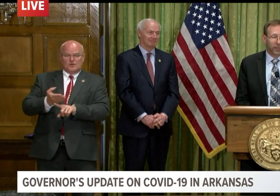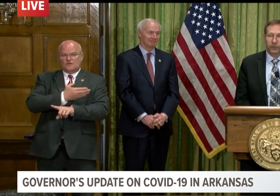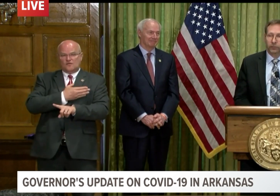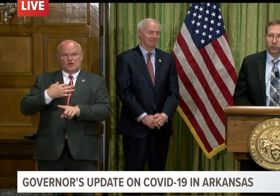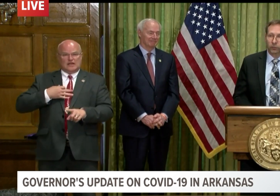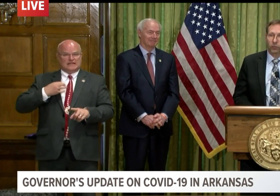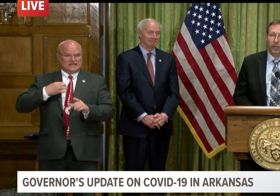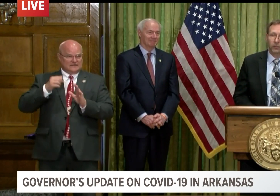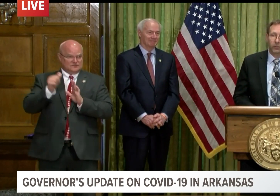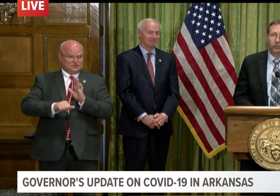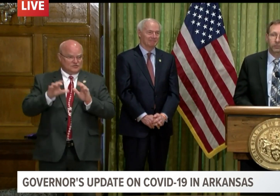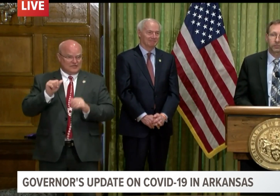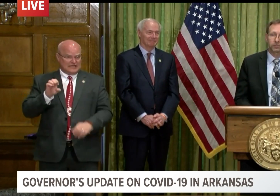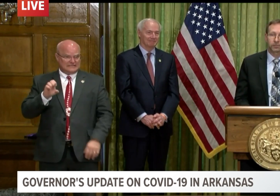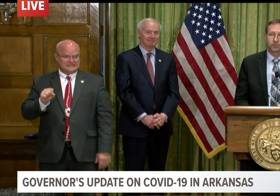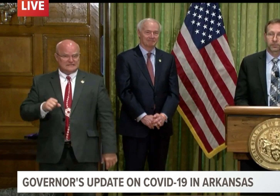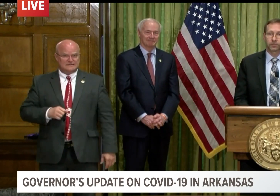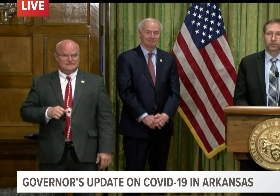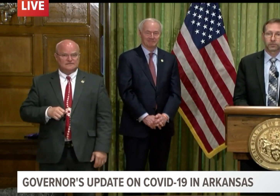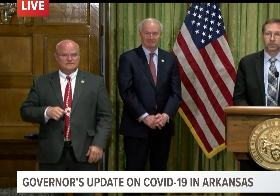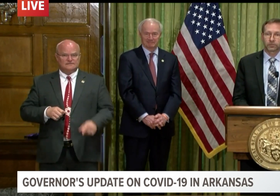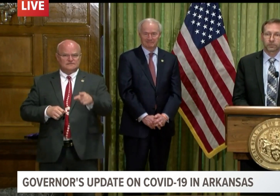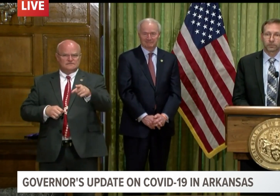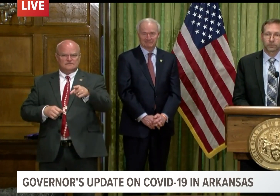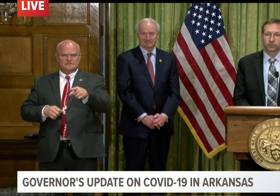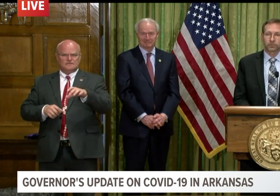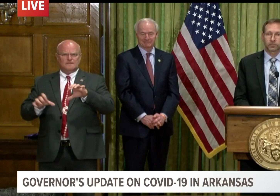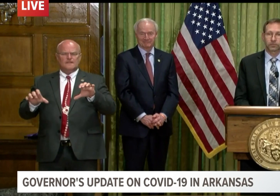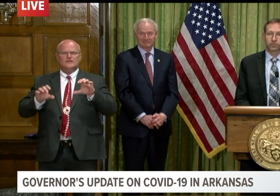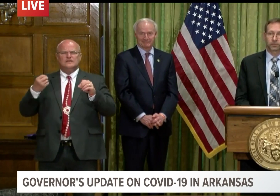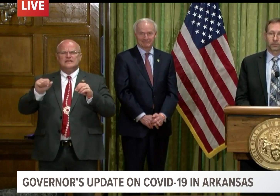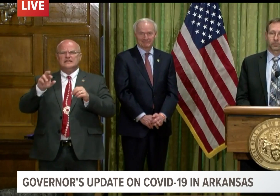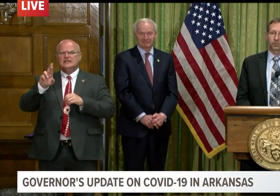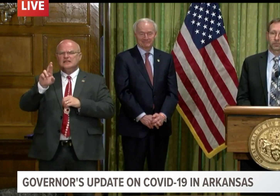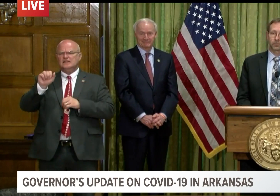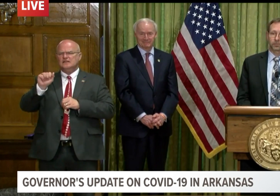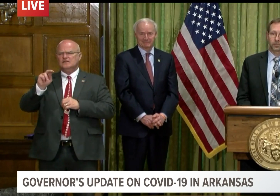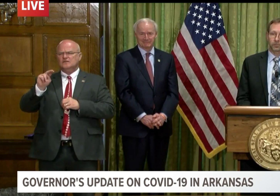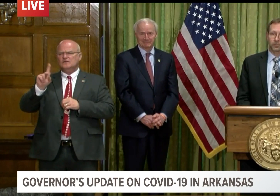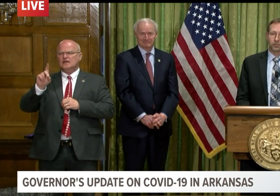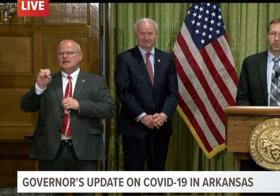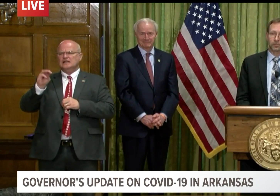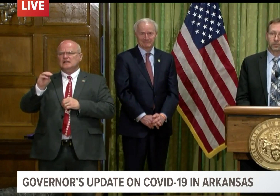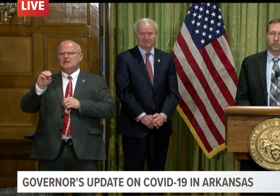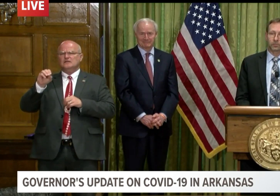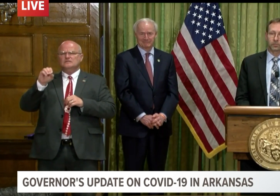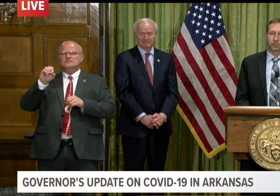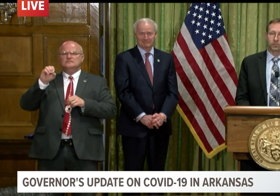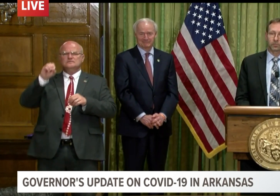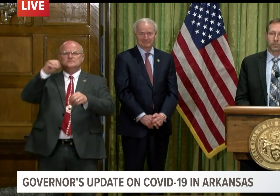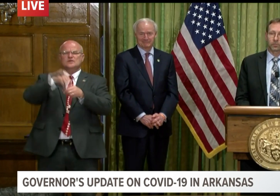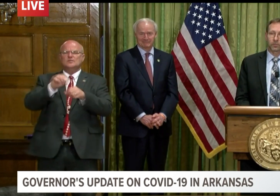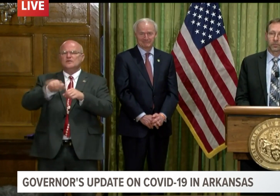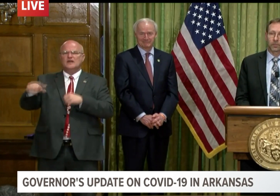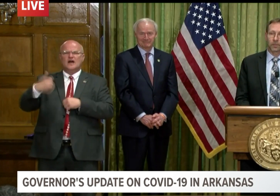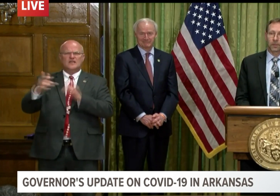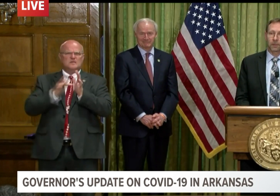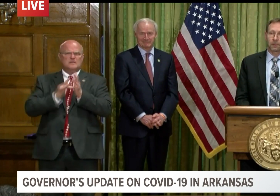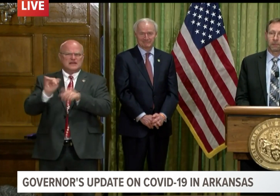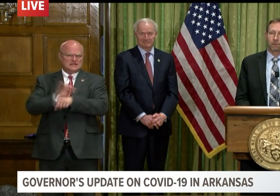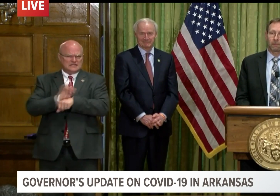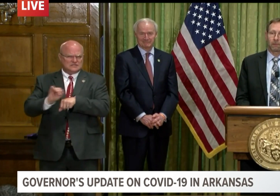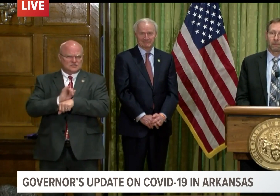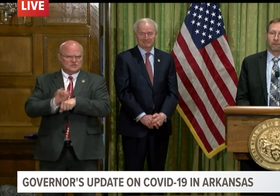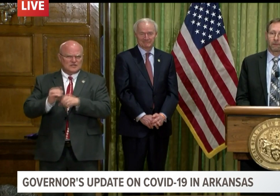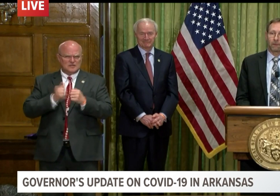before elective surgical cases. Are you guys doing any random, I guess, drop-ins with other, I guess, medical